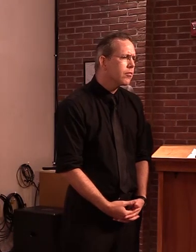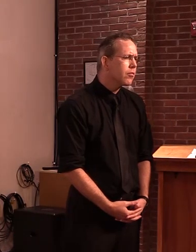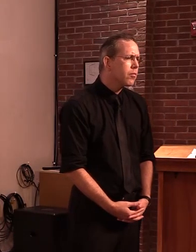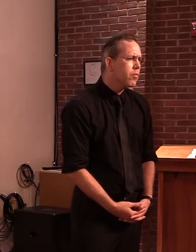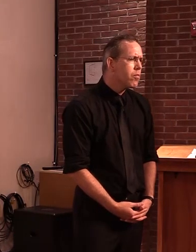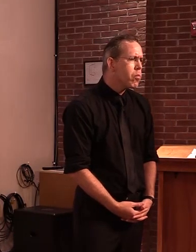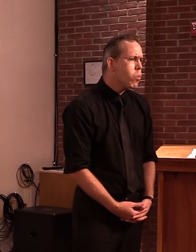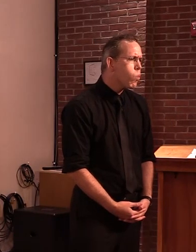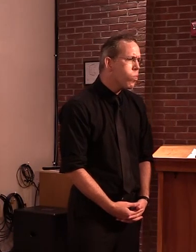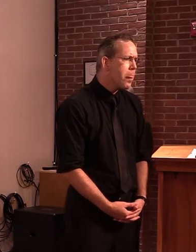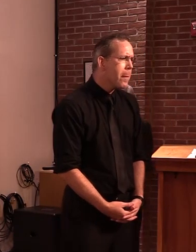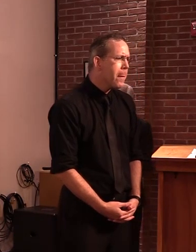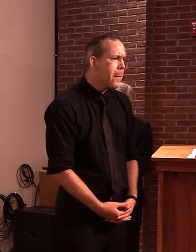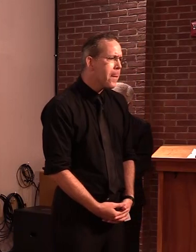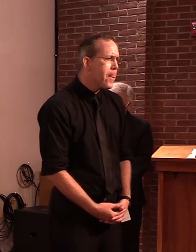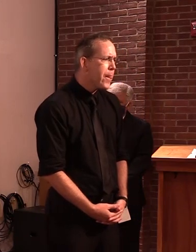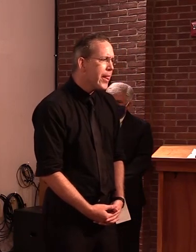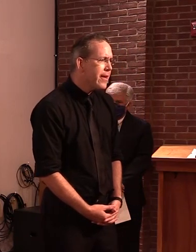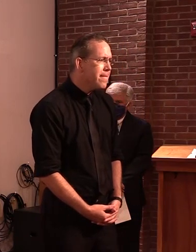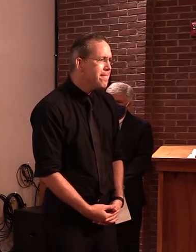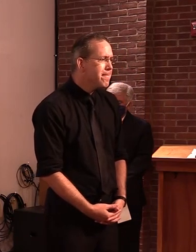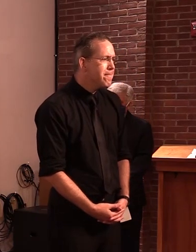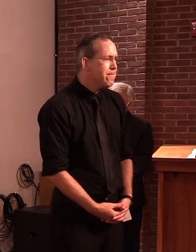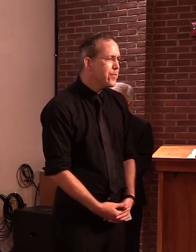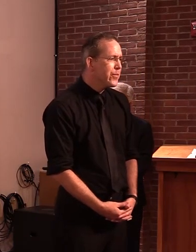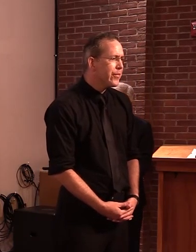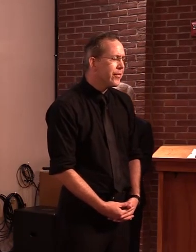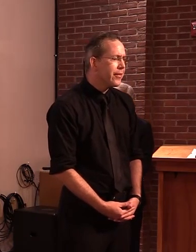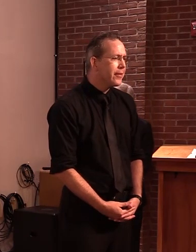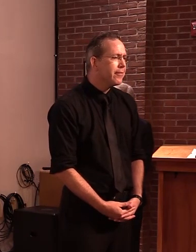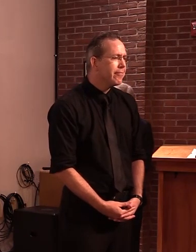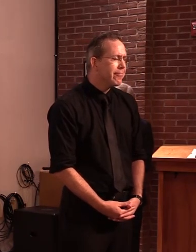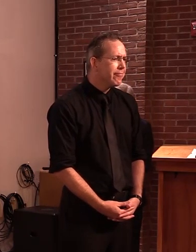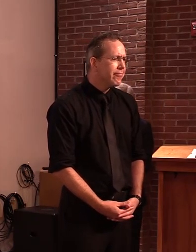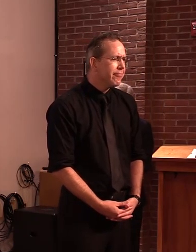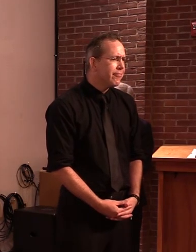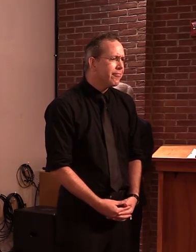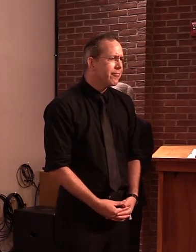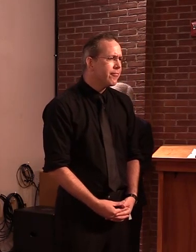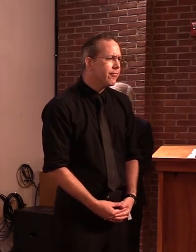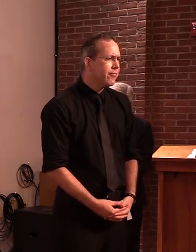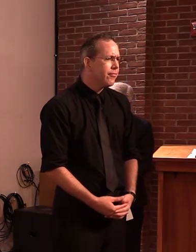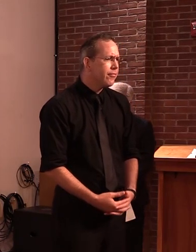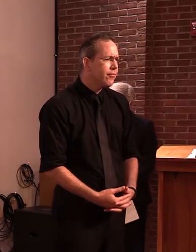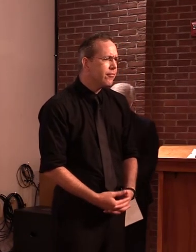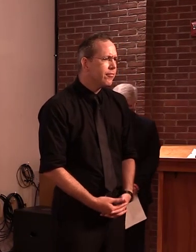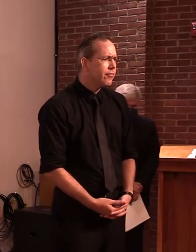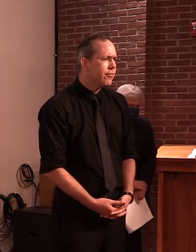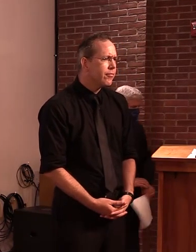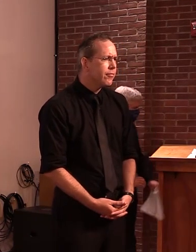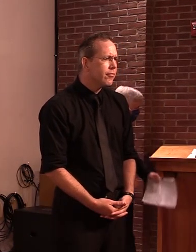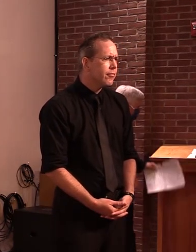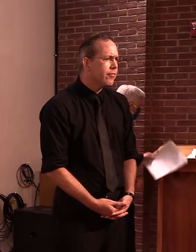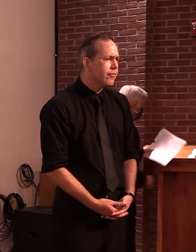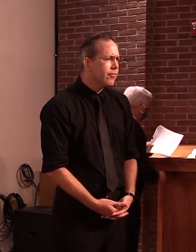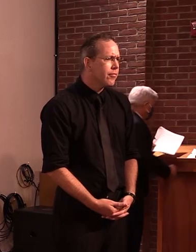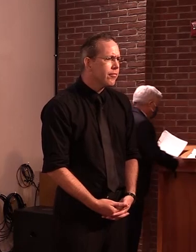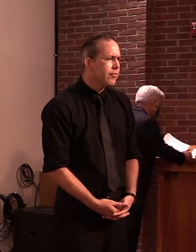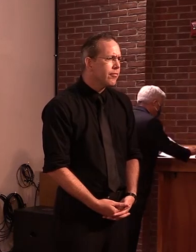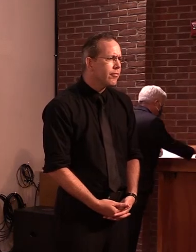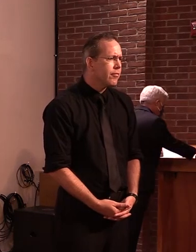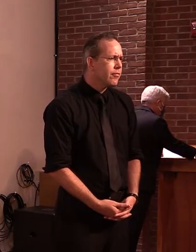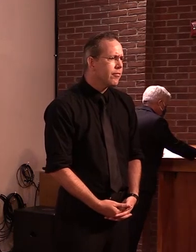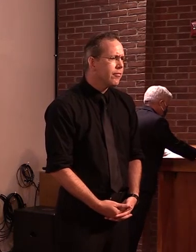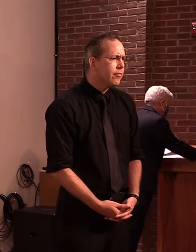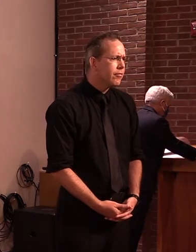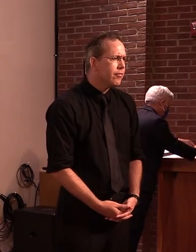maybe a clarification. So the emergency rescue squads, fire departments, are they going to be